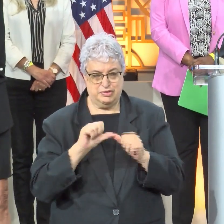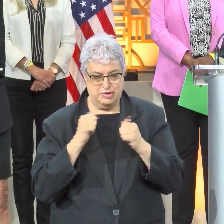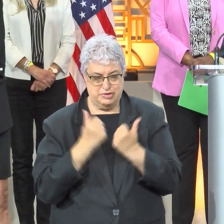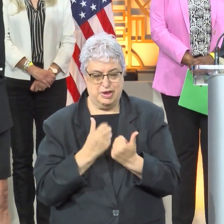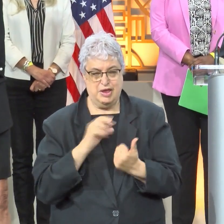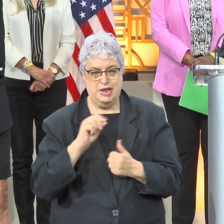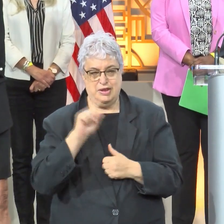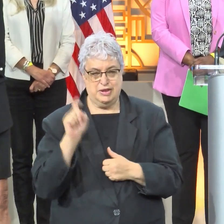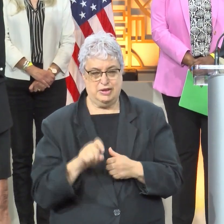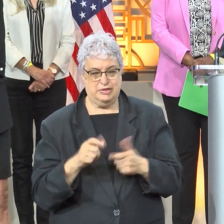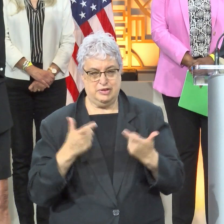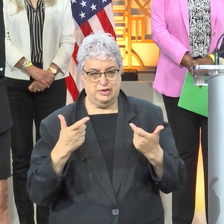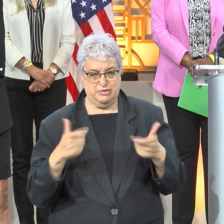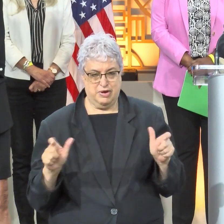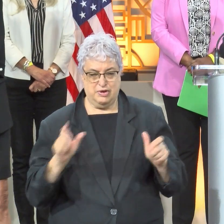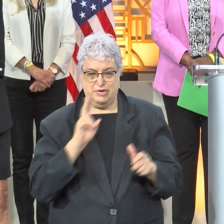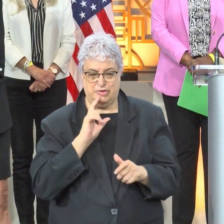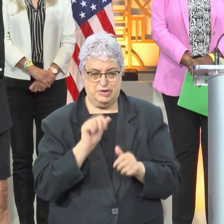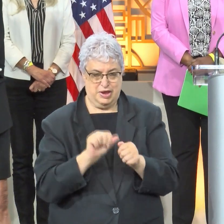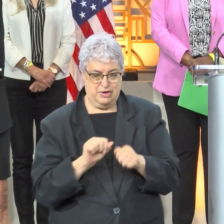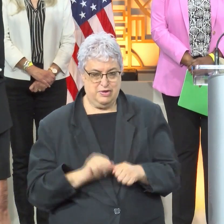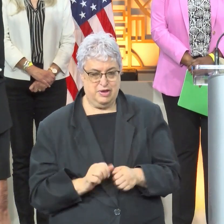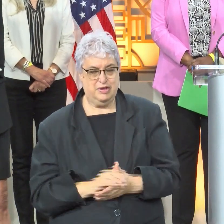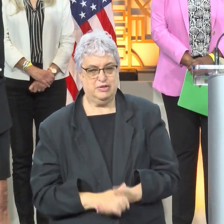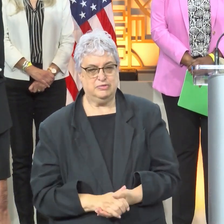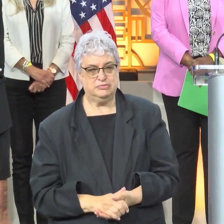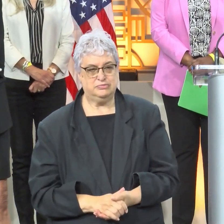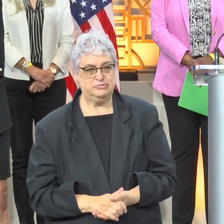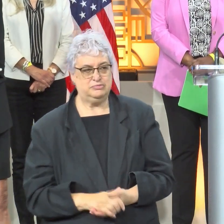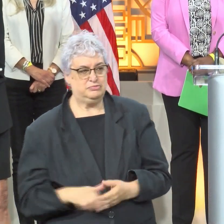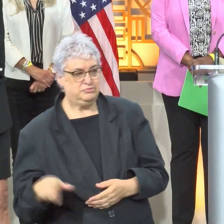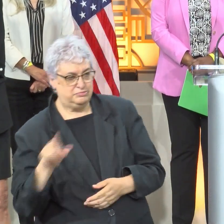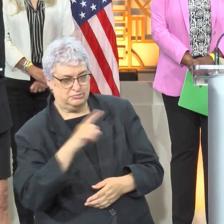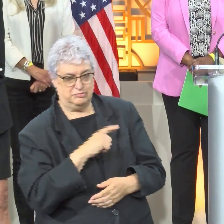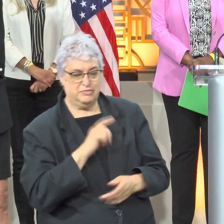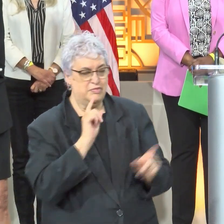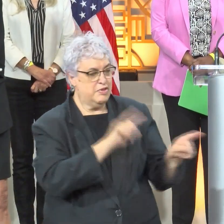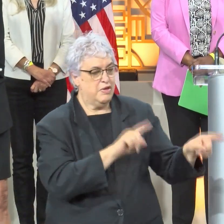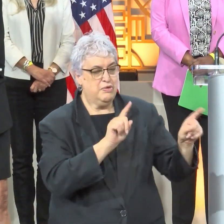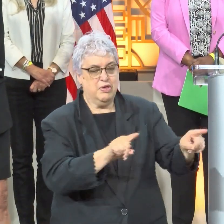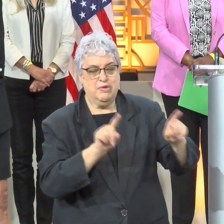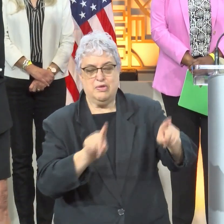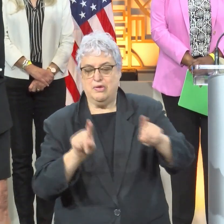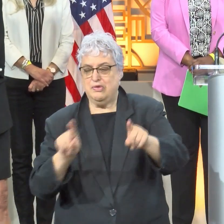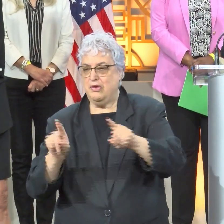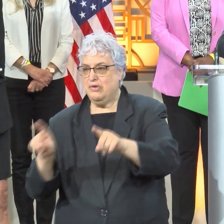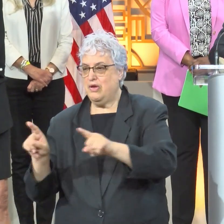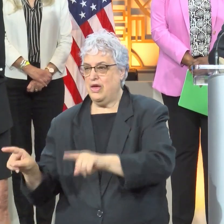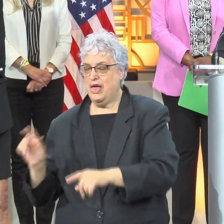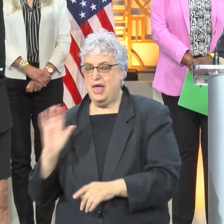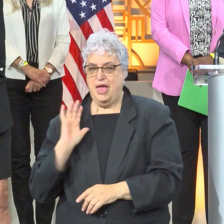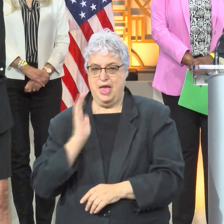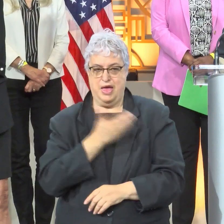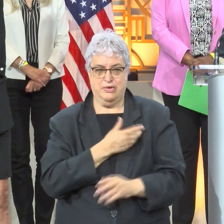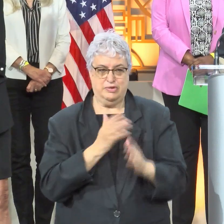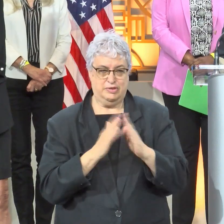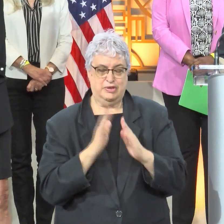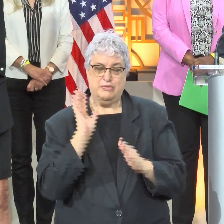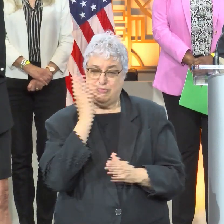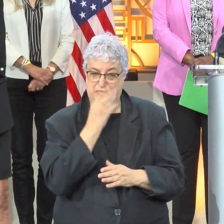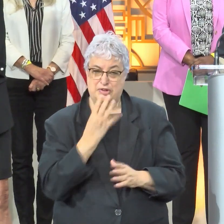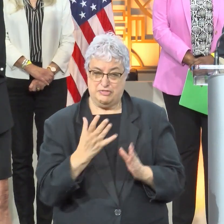and the Greater Houston area. Wherever you go in our city. And we have number one, we have a beautiful